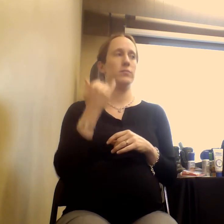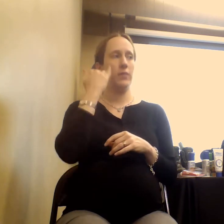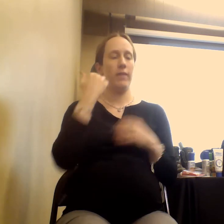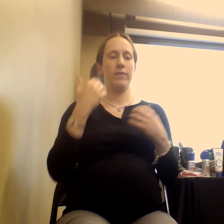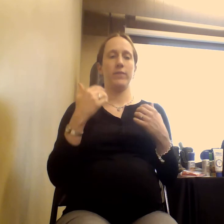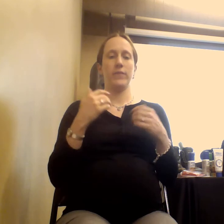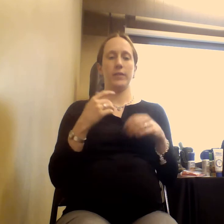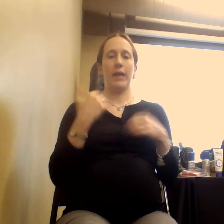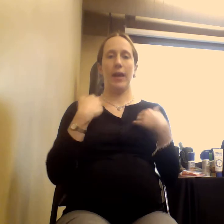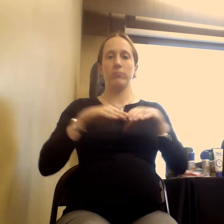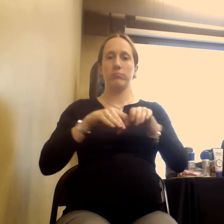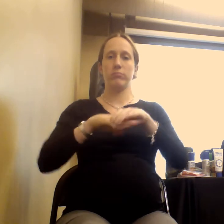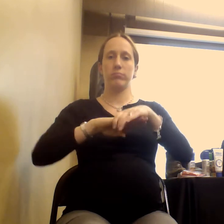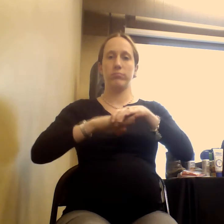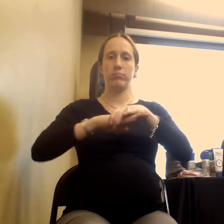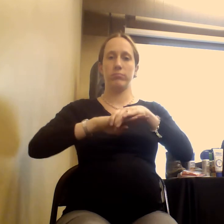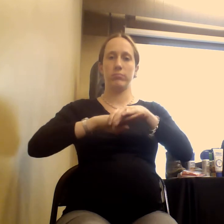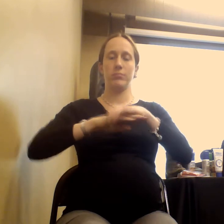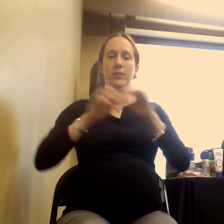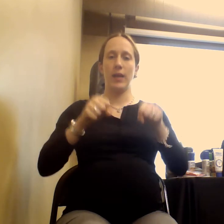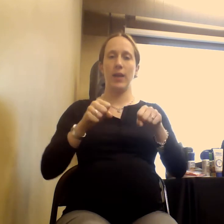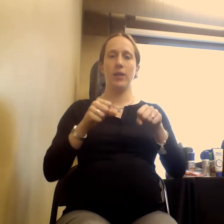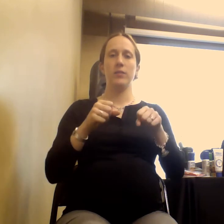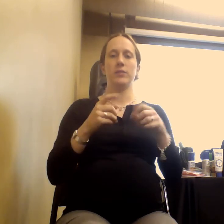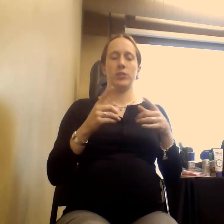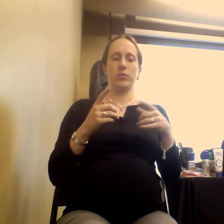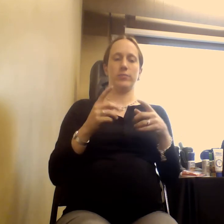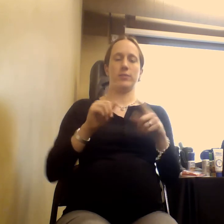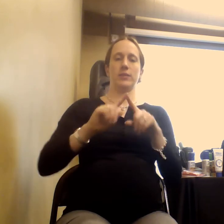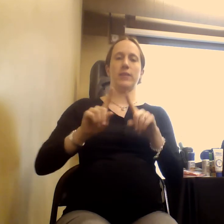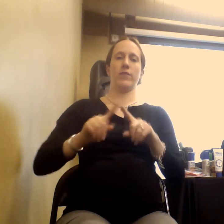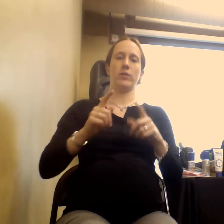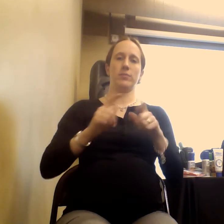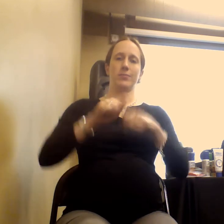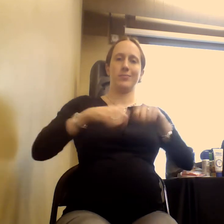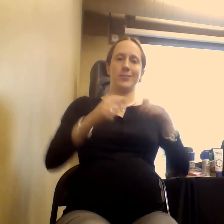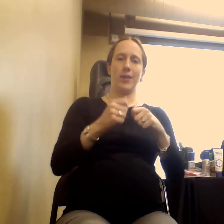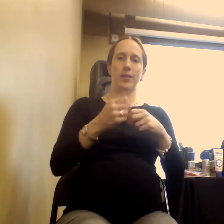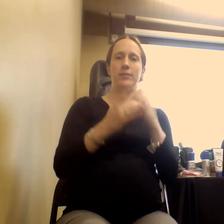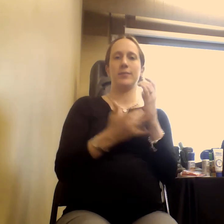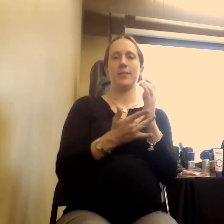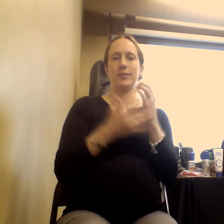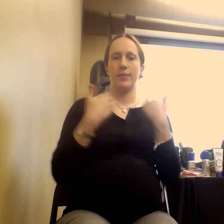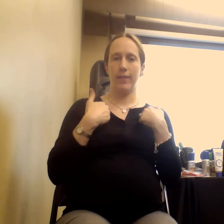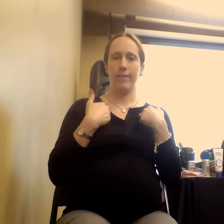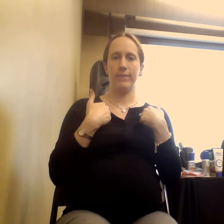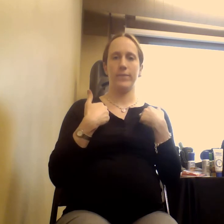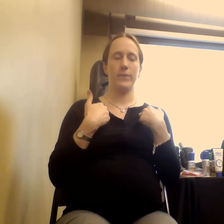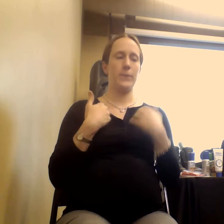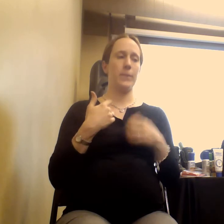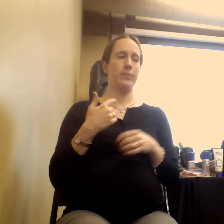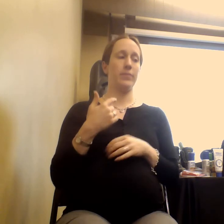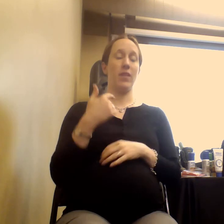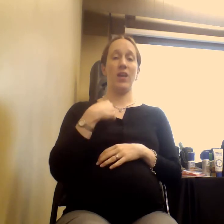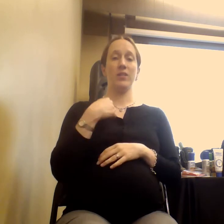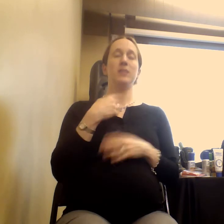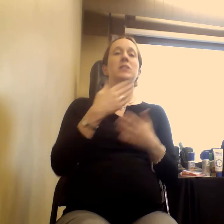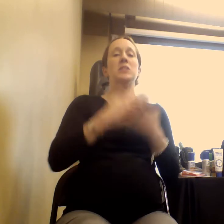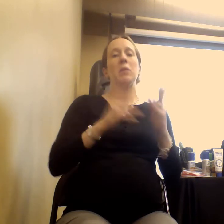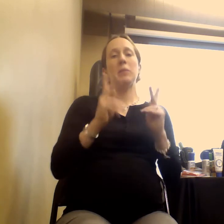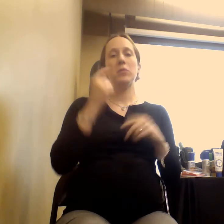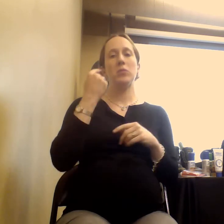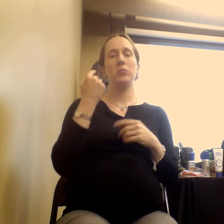also some people say you should be able to get at least a finger back behind. Some people say 2 fingers. I say the most important thing